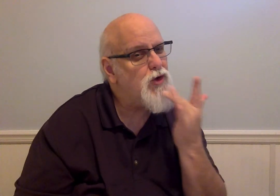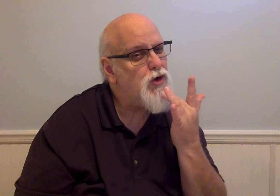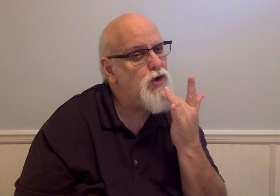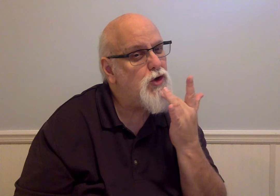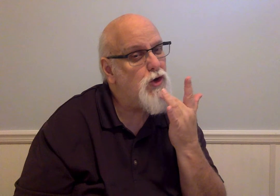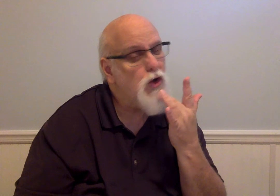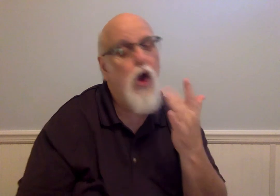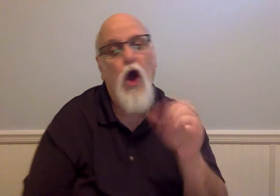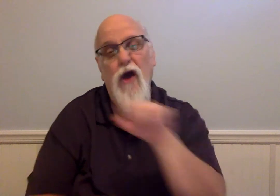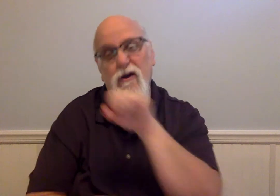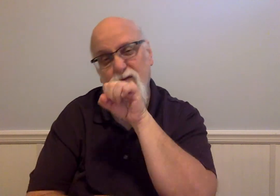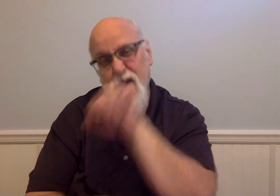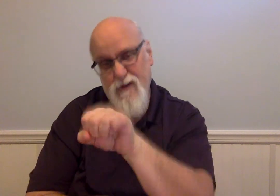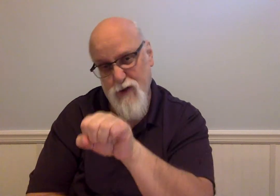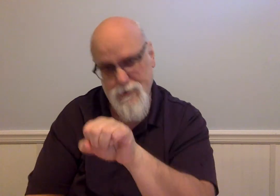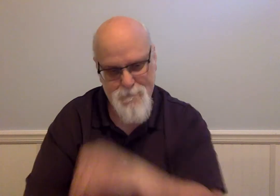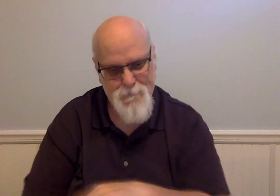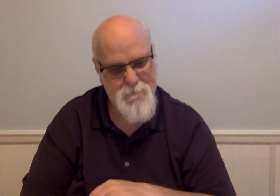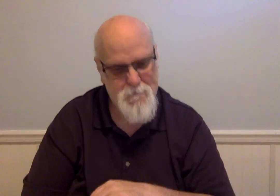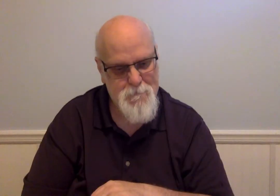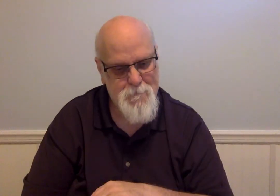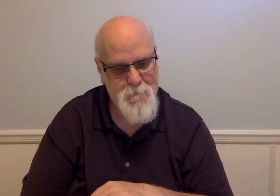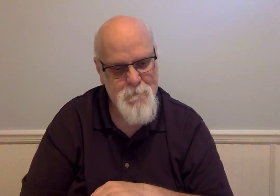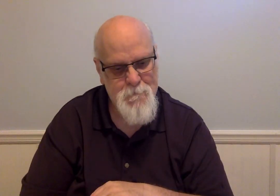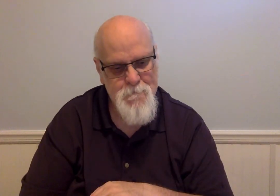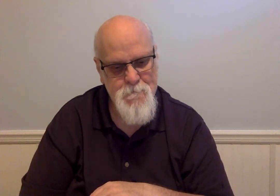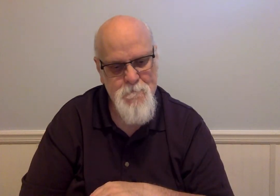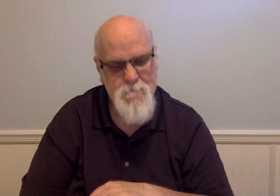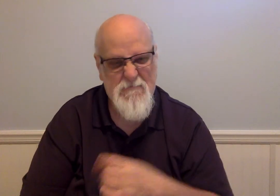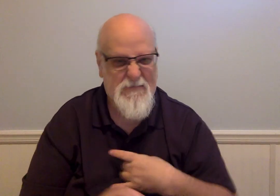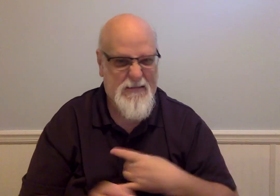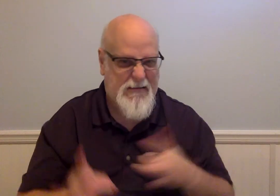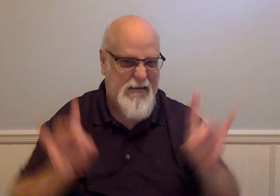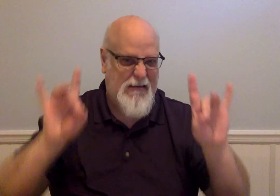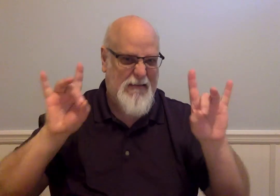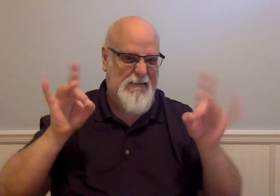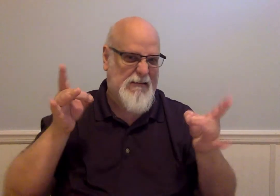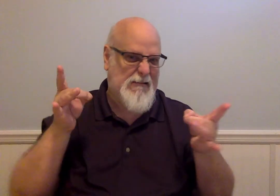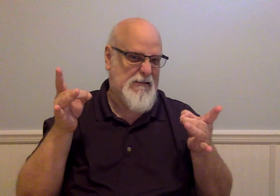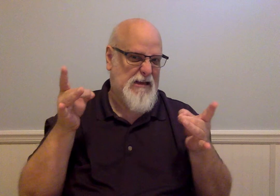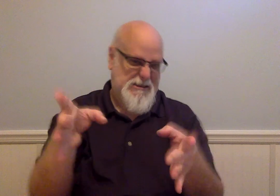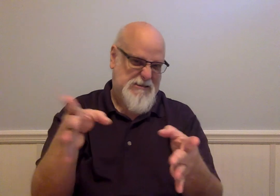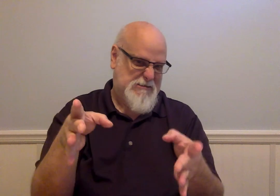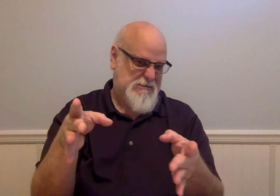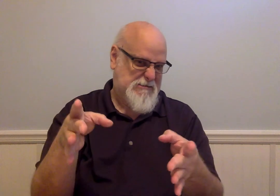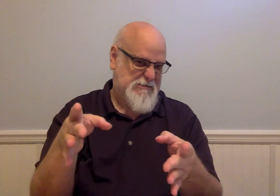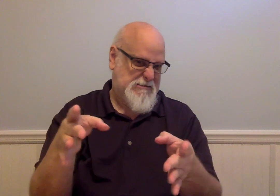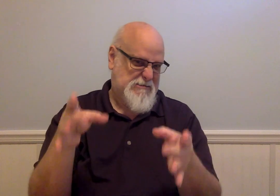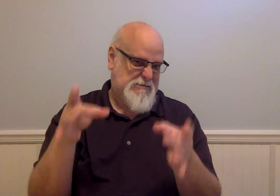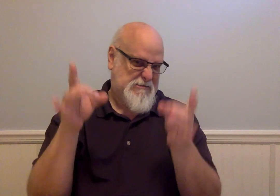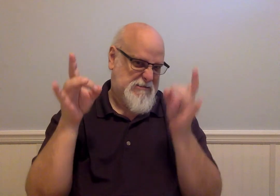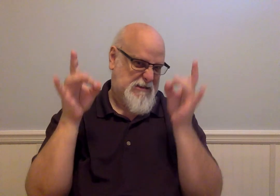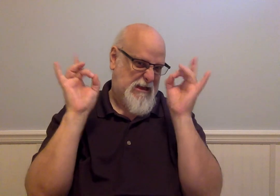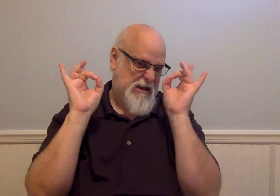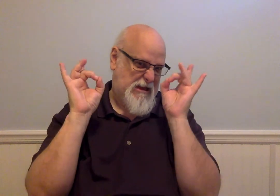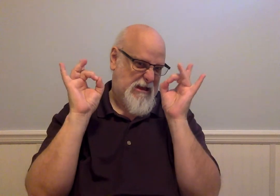touch it to the middle of your chin. So prefer, favorite, either one works. To hate something, you flick it away. Ugh, I